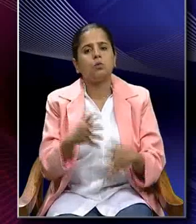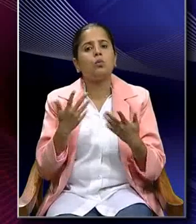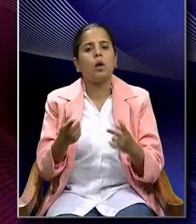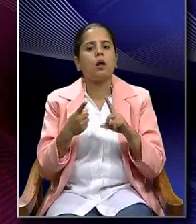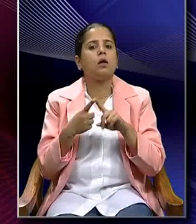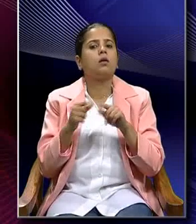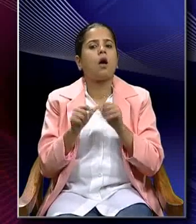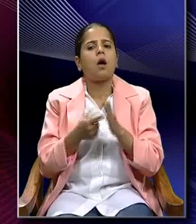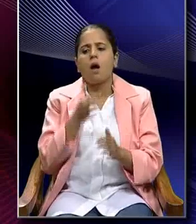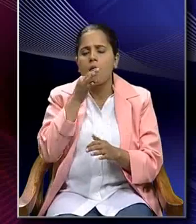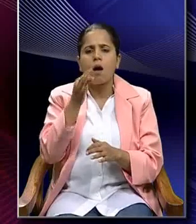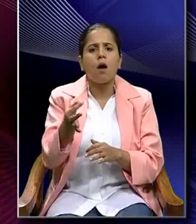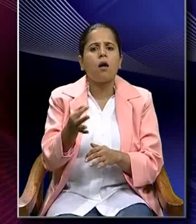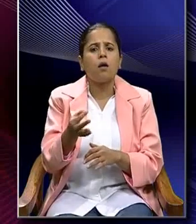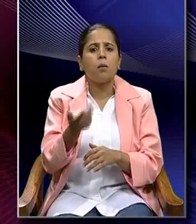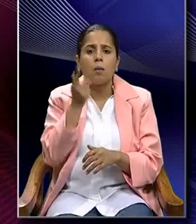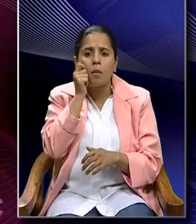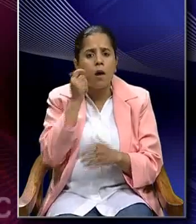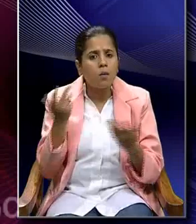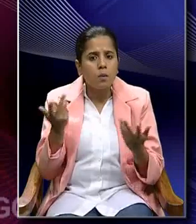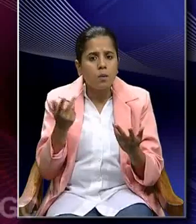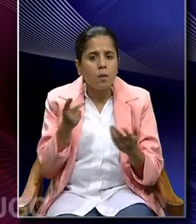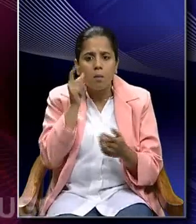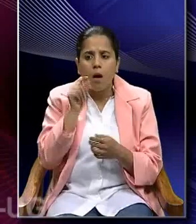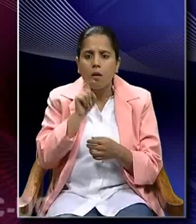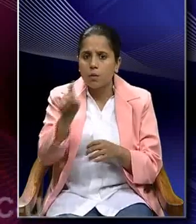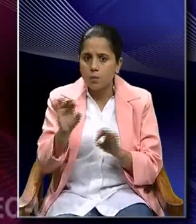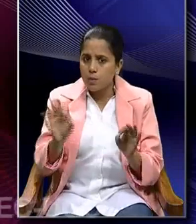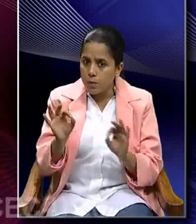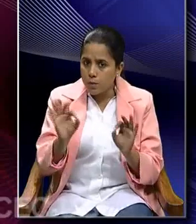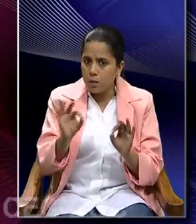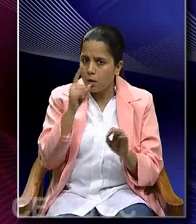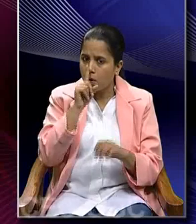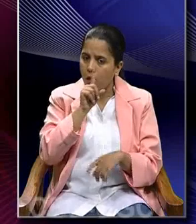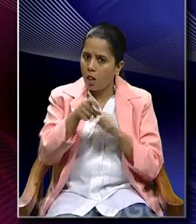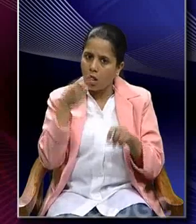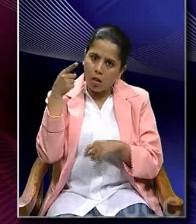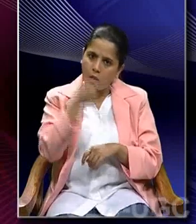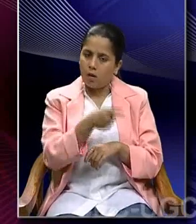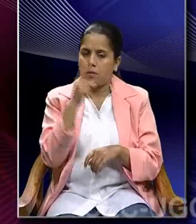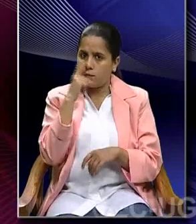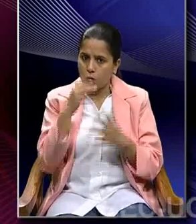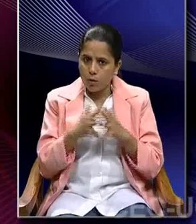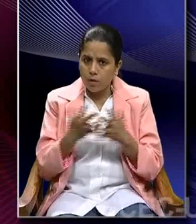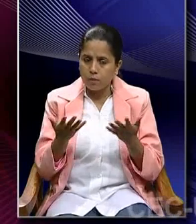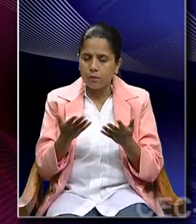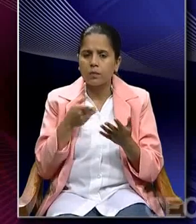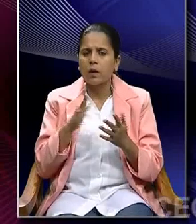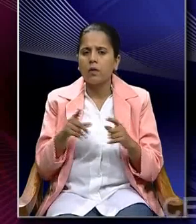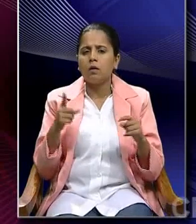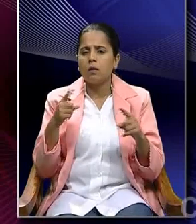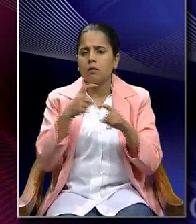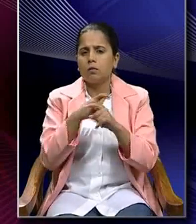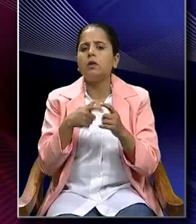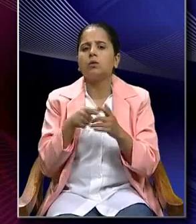Shinde asks, but what about the men? Nobody asks the questions. So you have a very complicated relationship